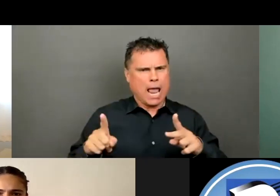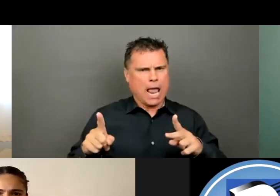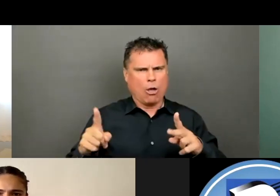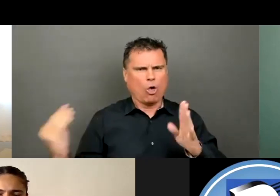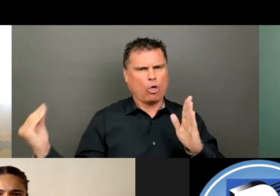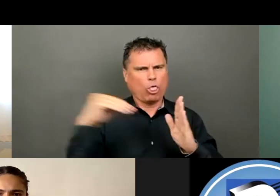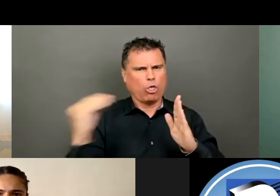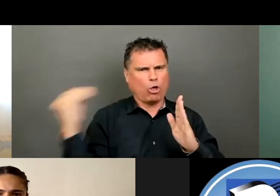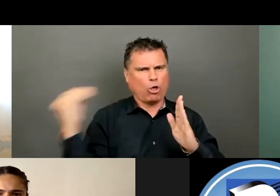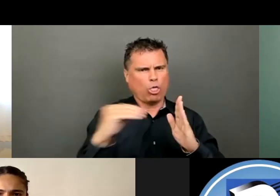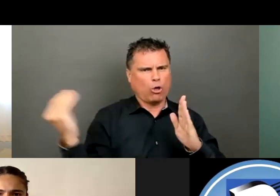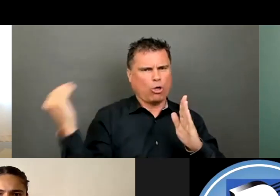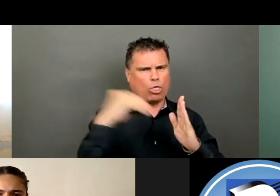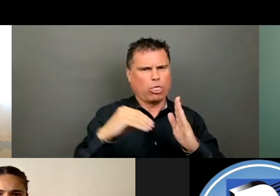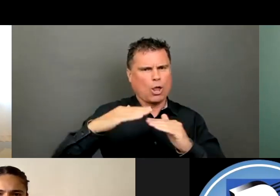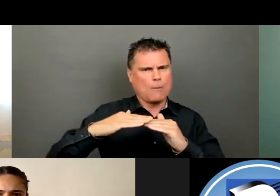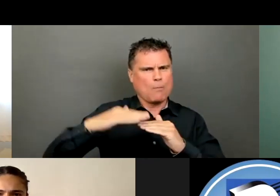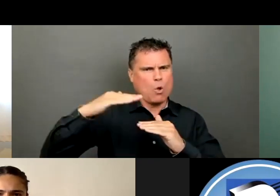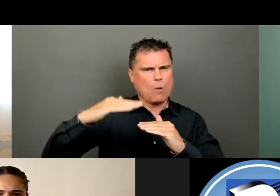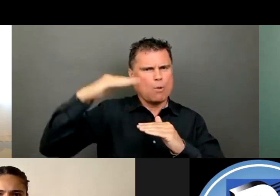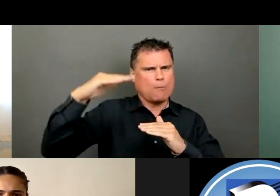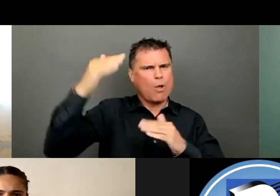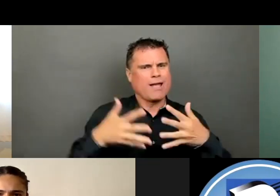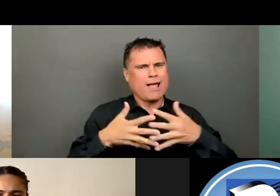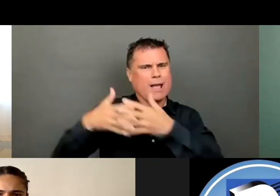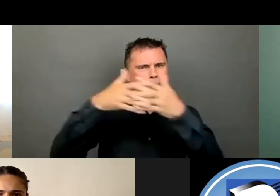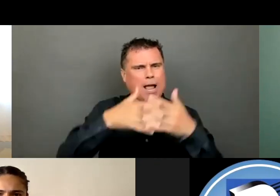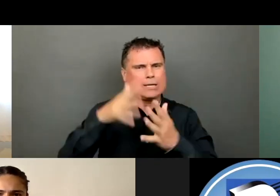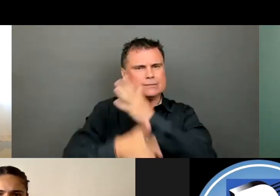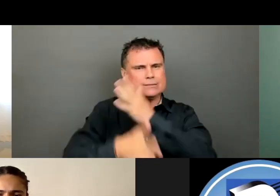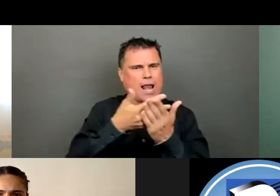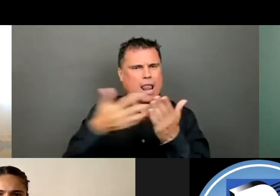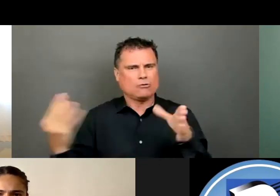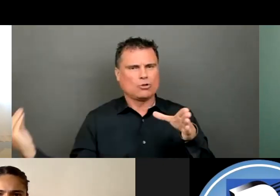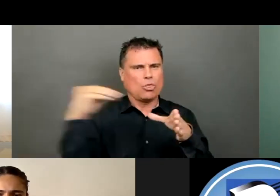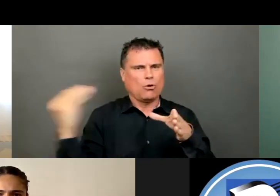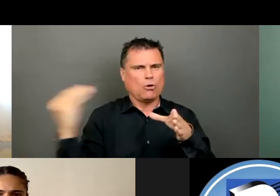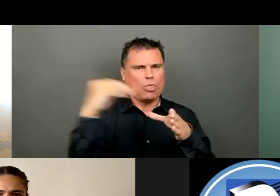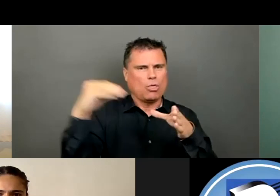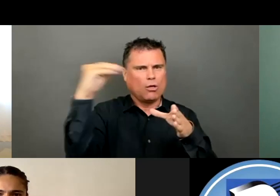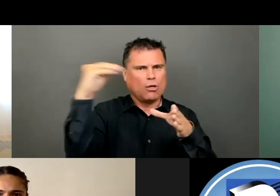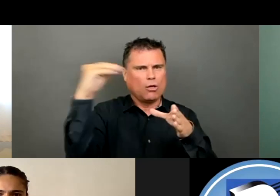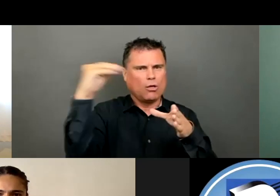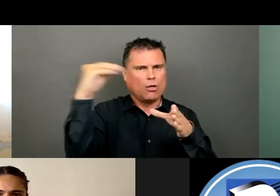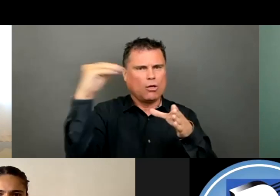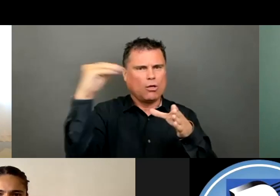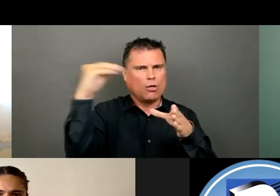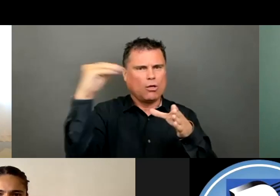been, yes, if you have international sign interpreters, but there's